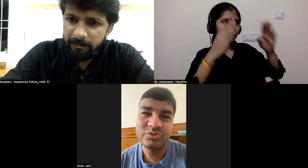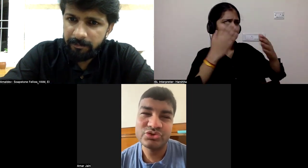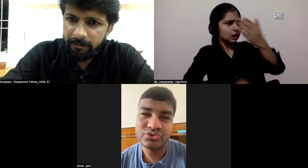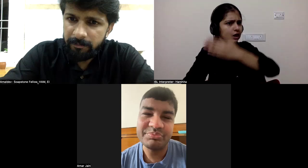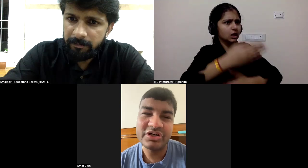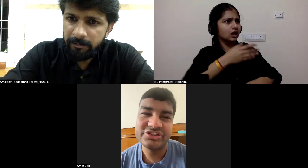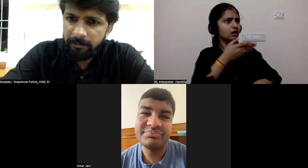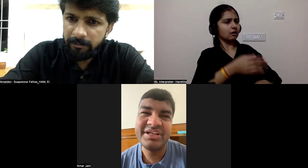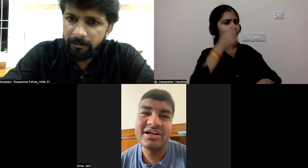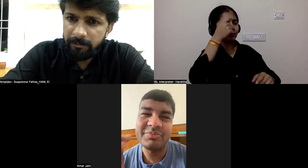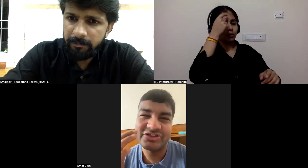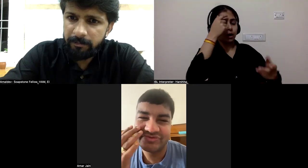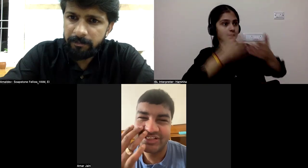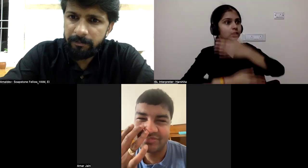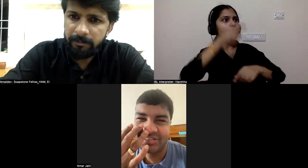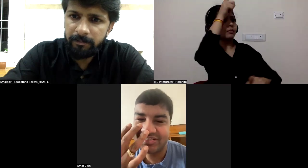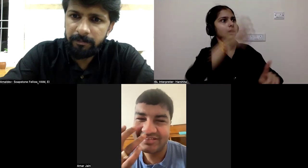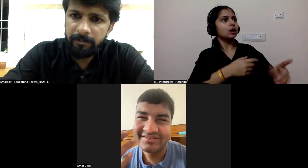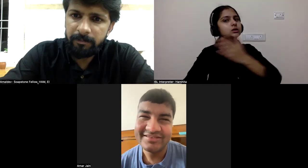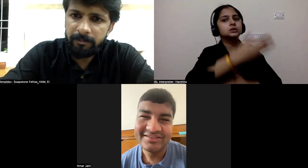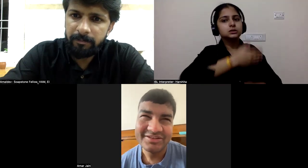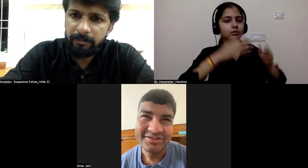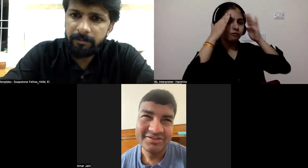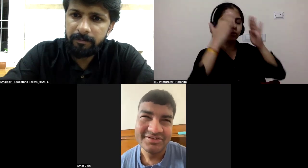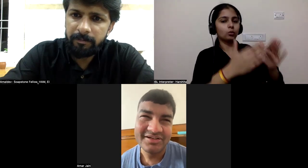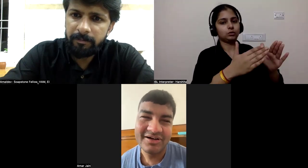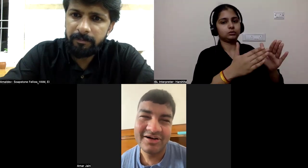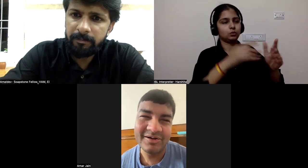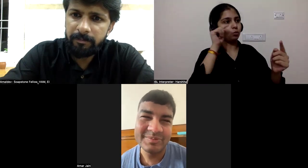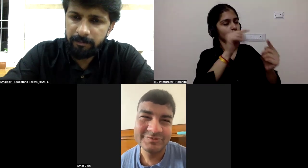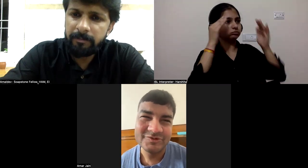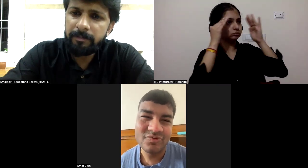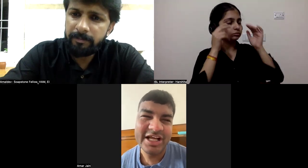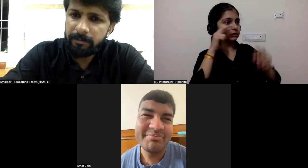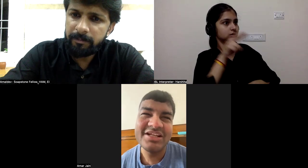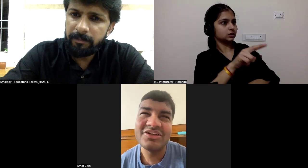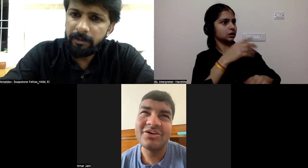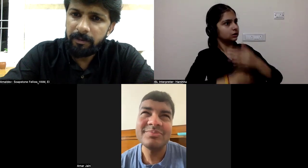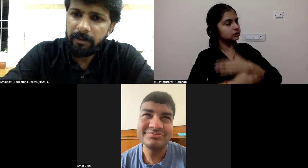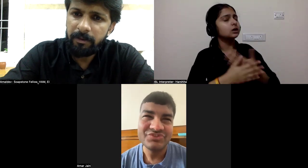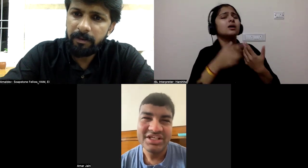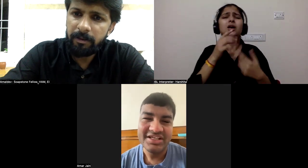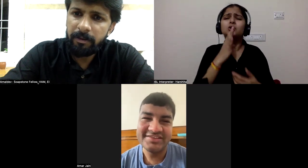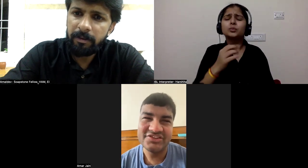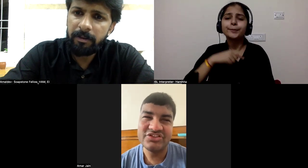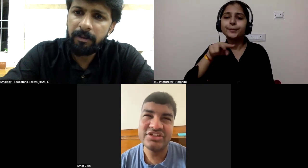disability as opposed to the person being a person with disability. Uh, What I mean here is